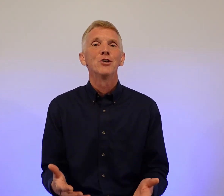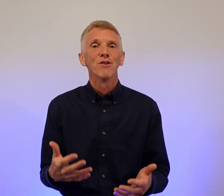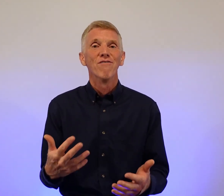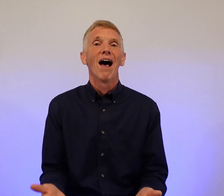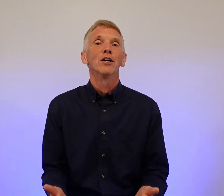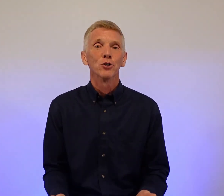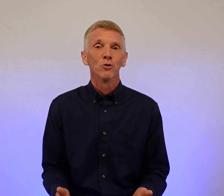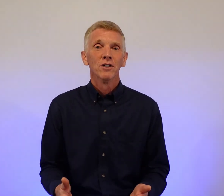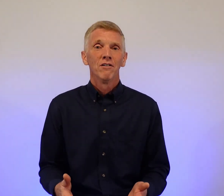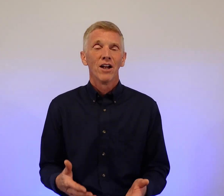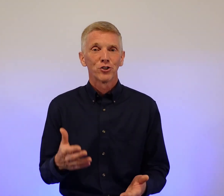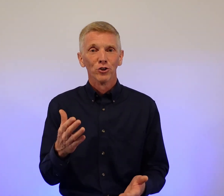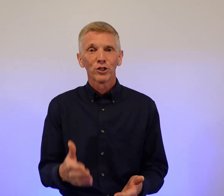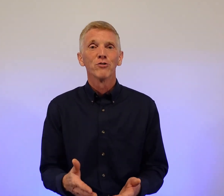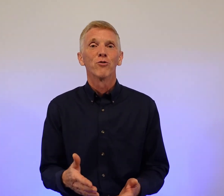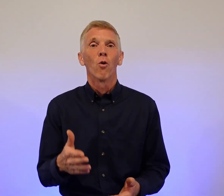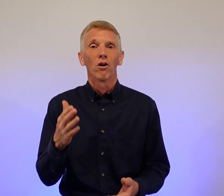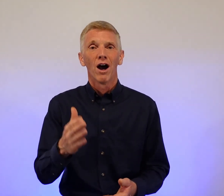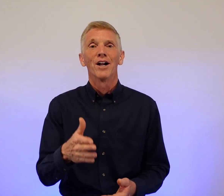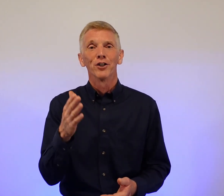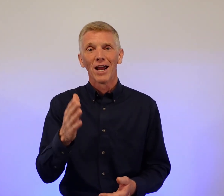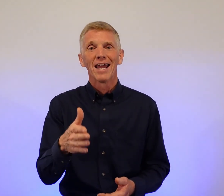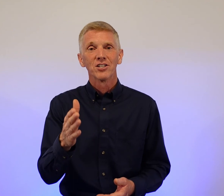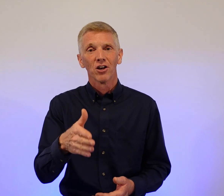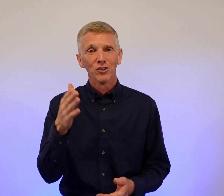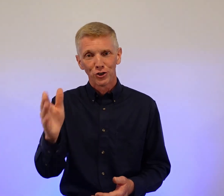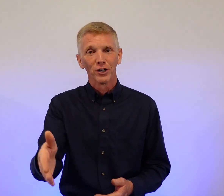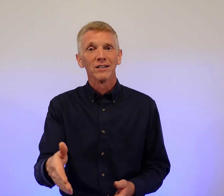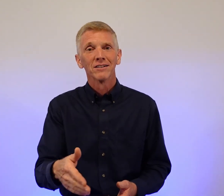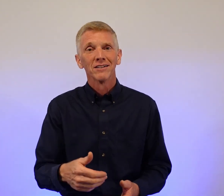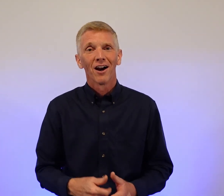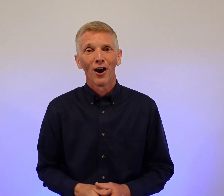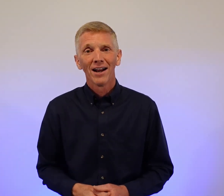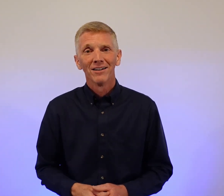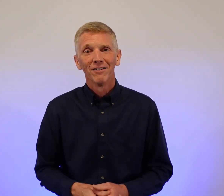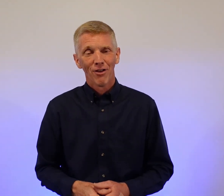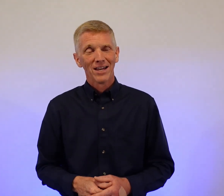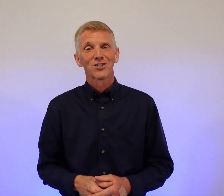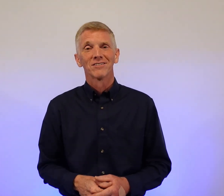you the value that you're looking for on your ASL journey. All right? Thanks.